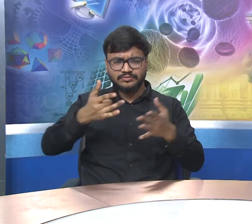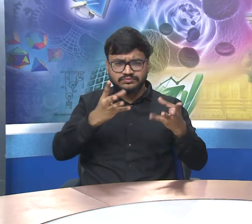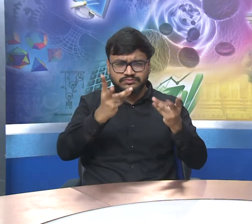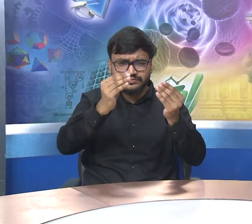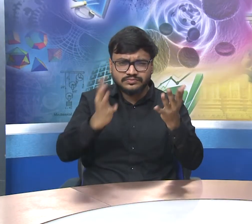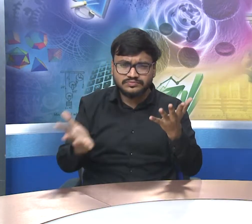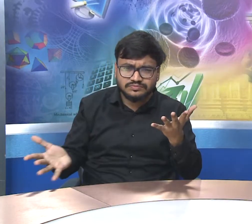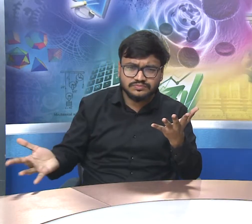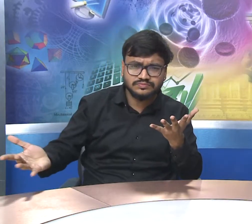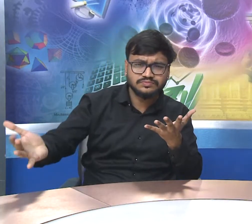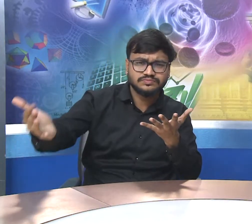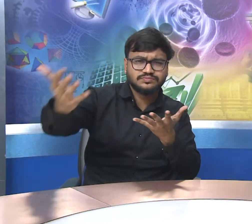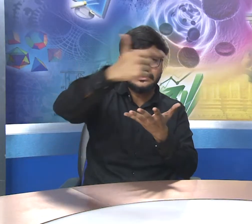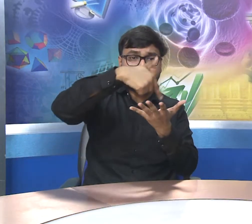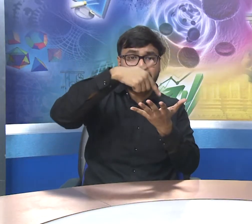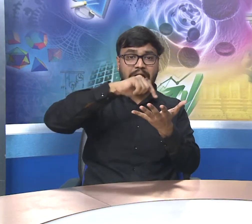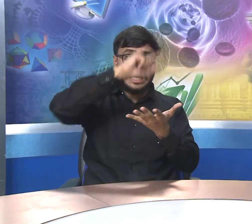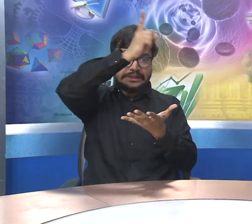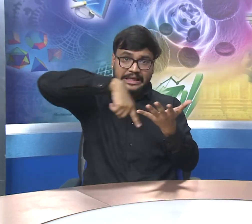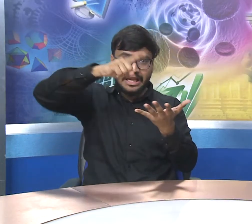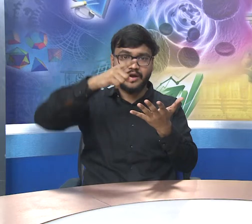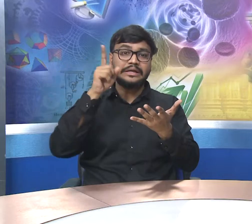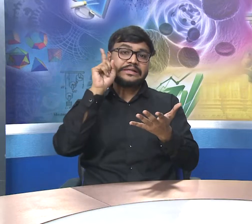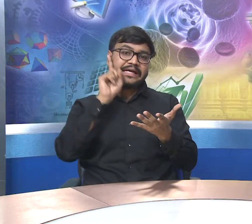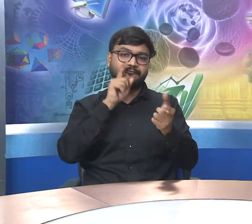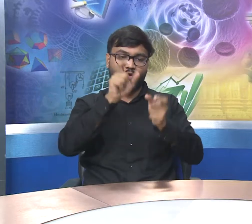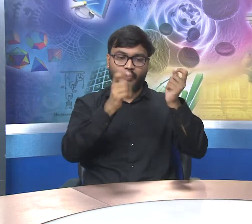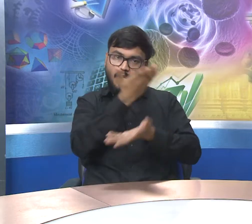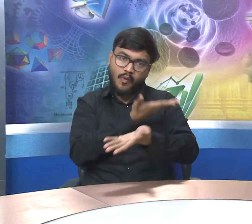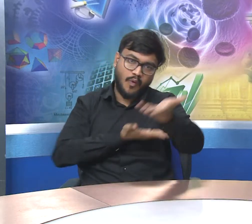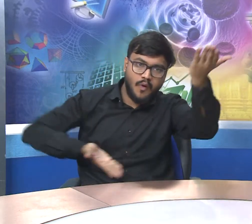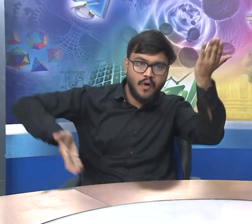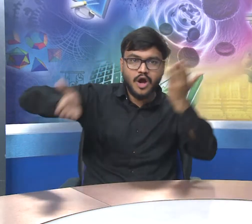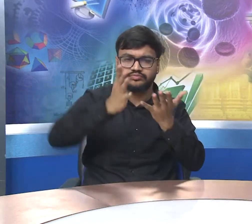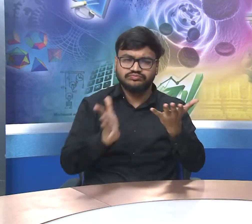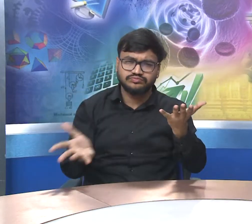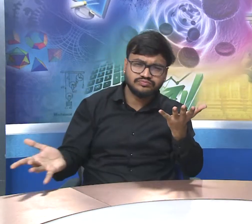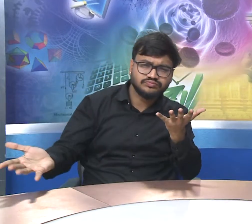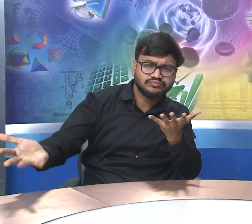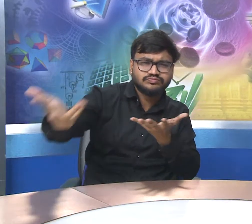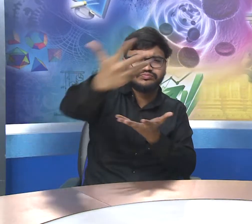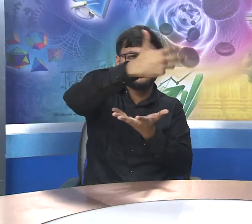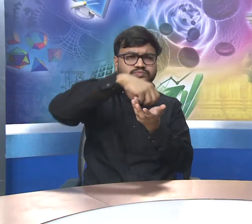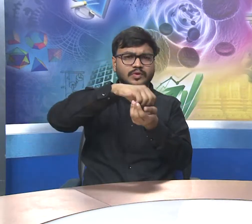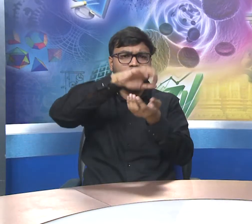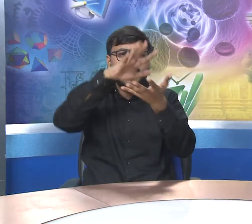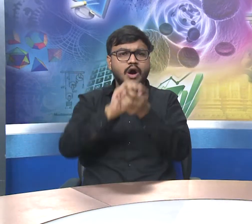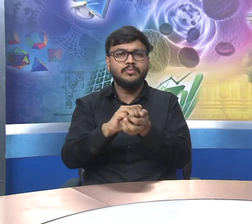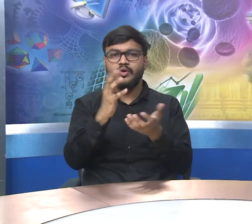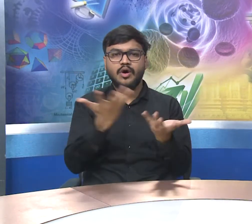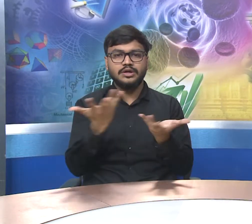2011, in India, the total deaf population in India is 50 lakh.